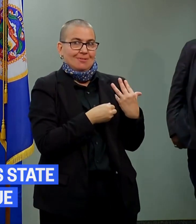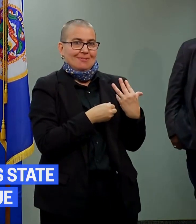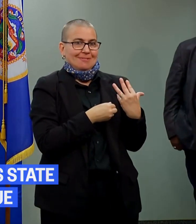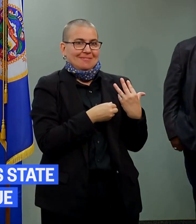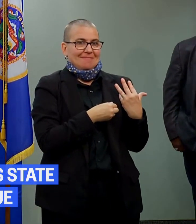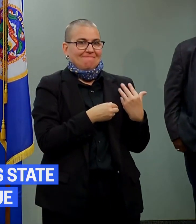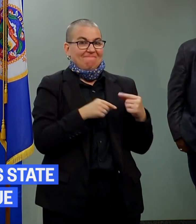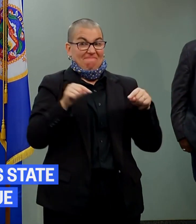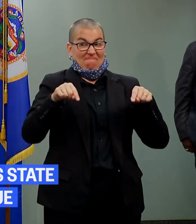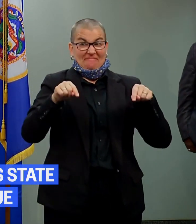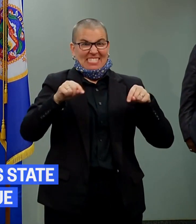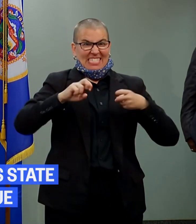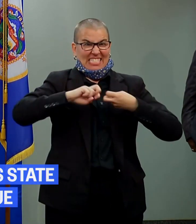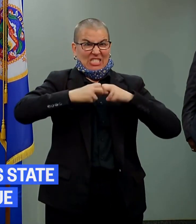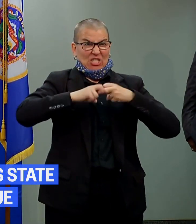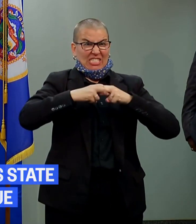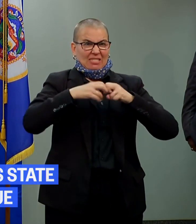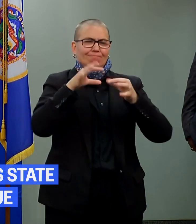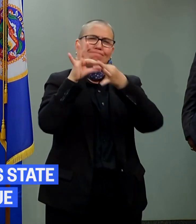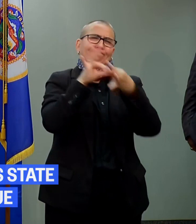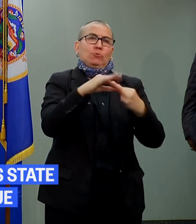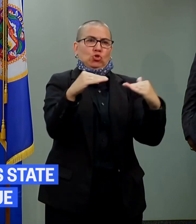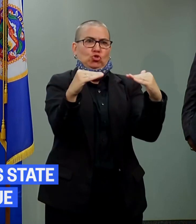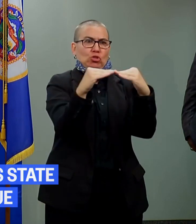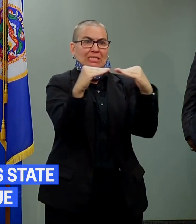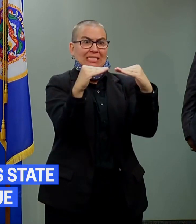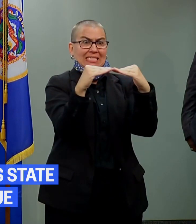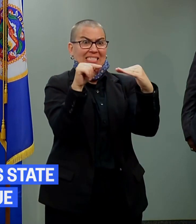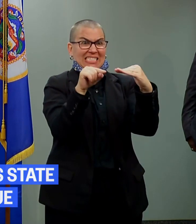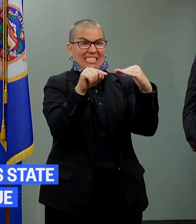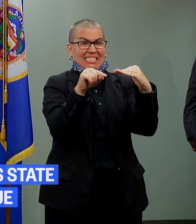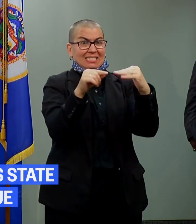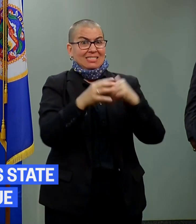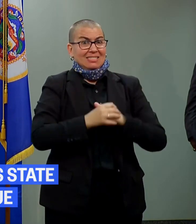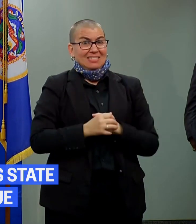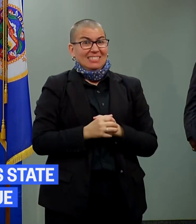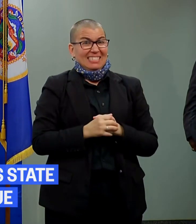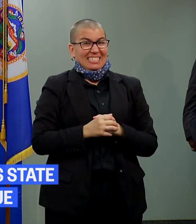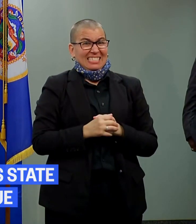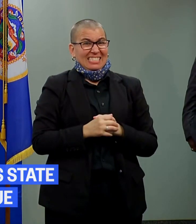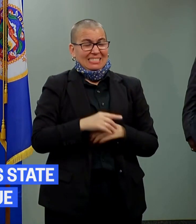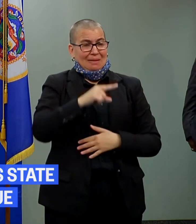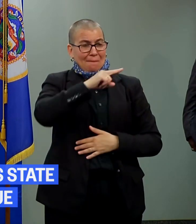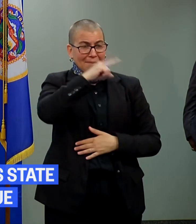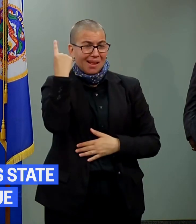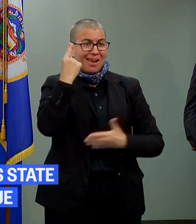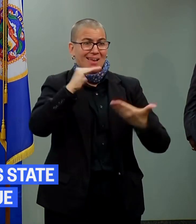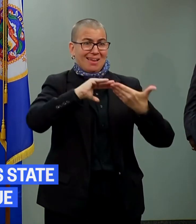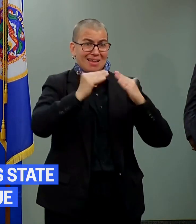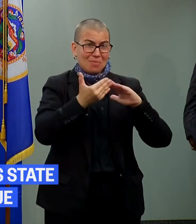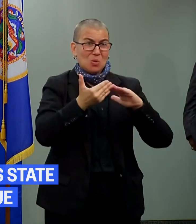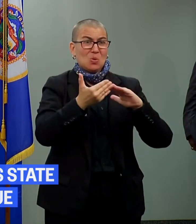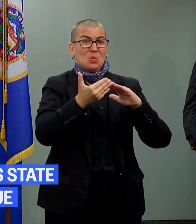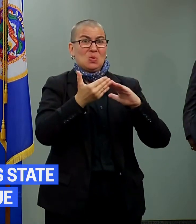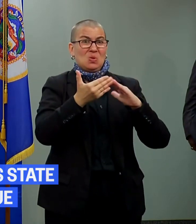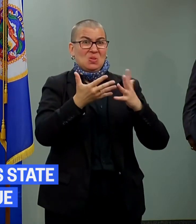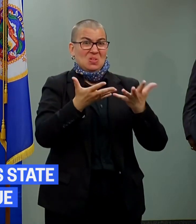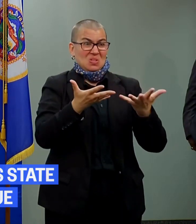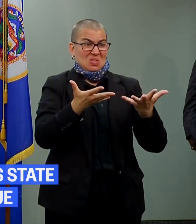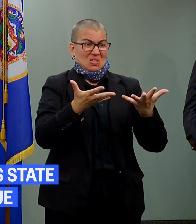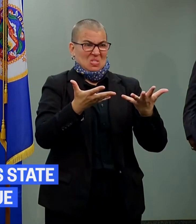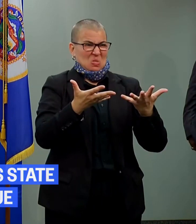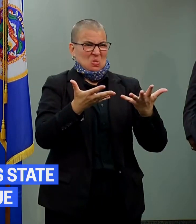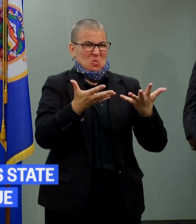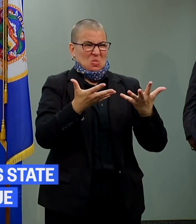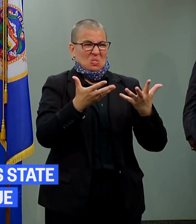of justice, there is no one in the communities, especially the black community, until they see results, is in any way going to